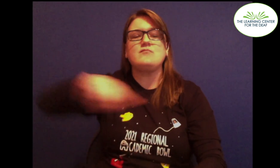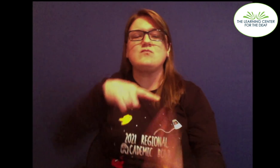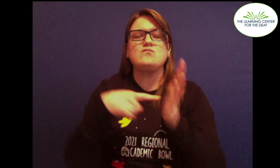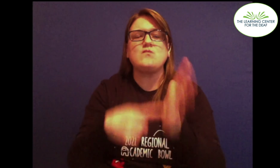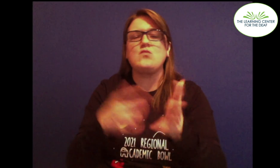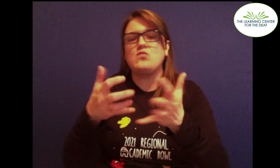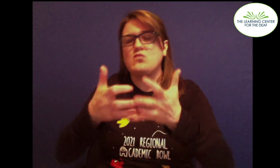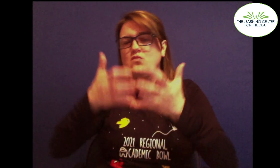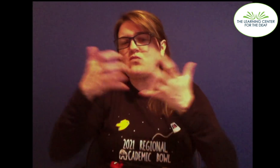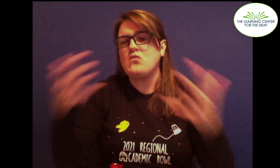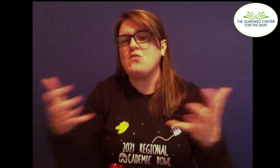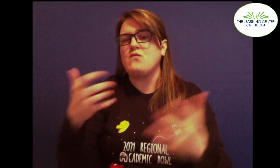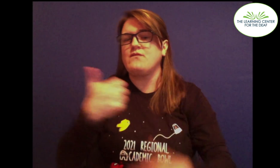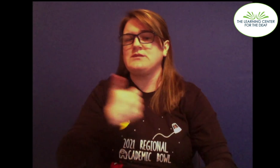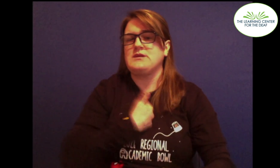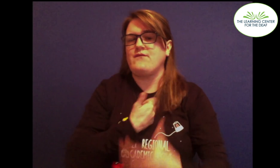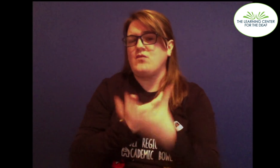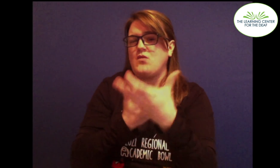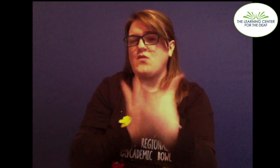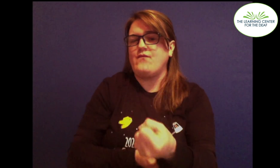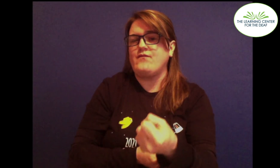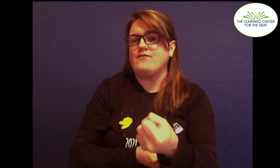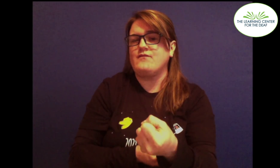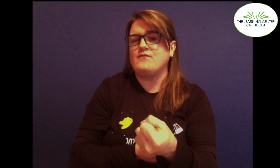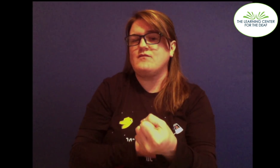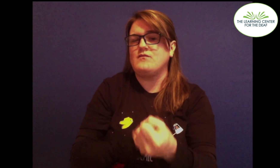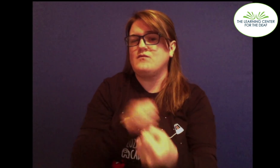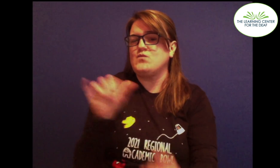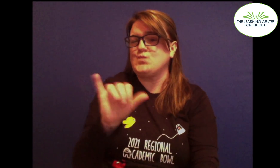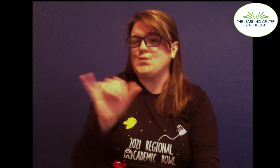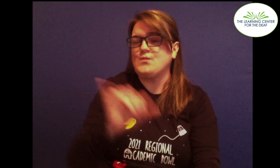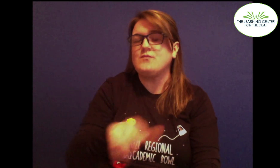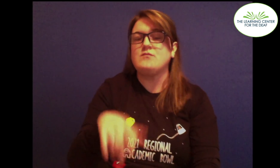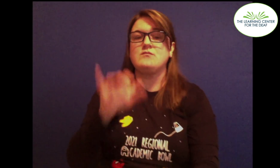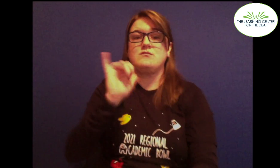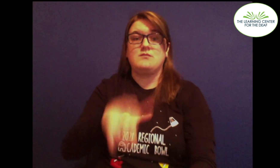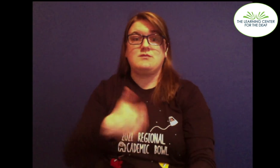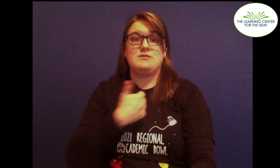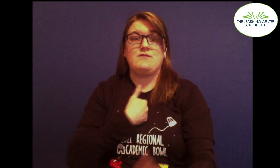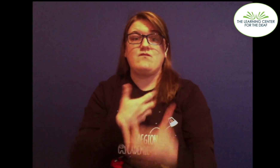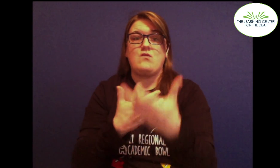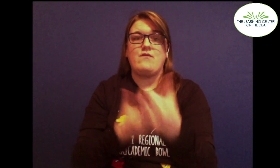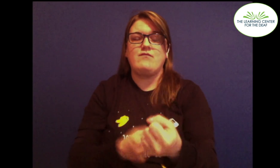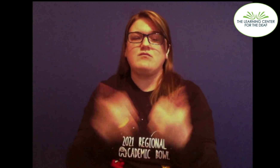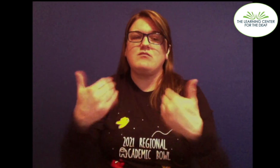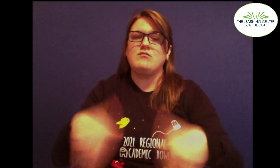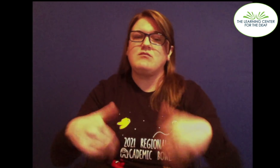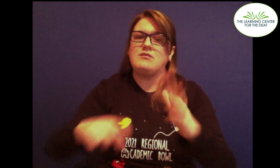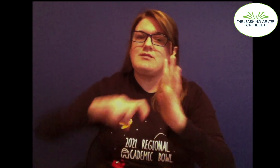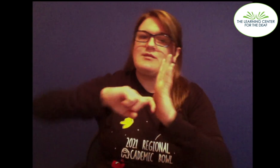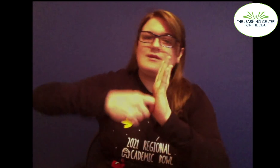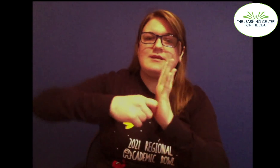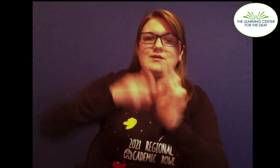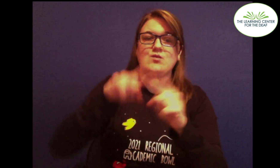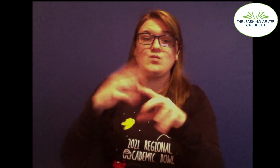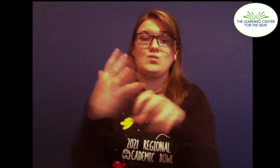They also showed a lot of self-confidence, which is really key to winning a competition like